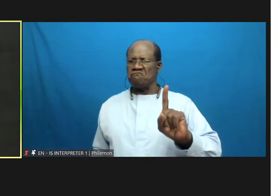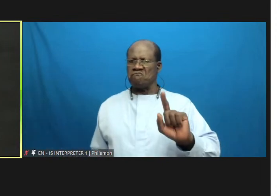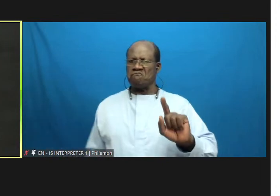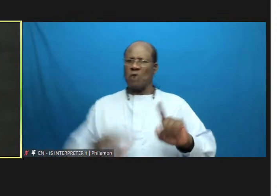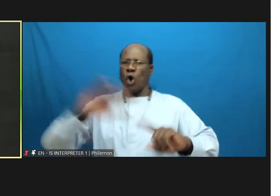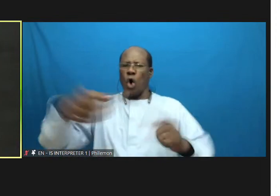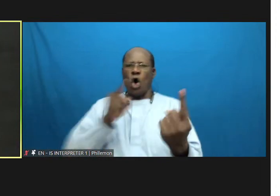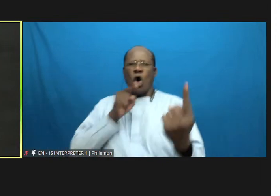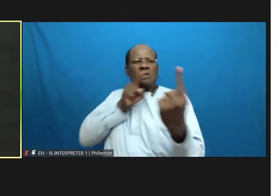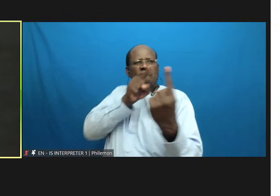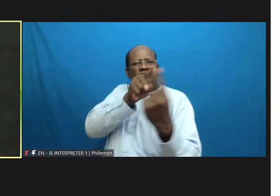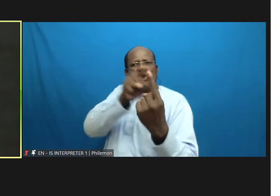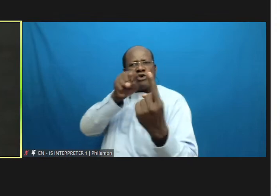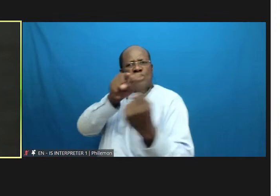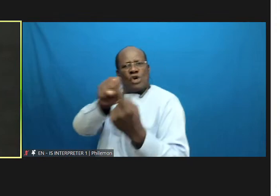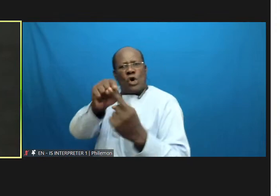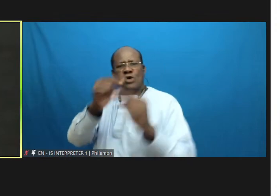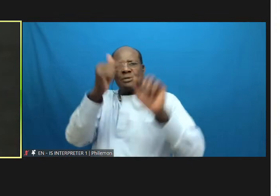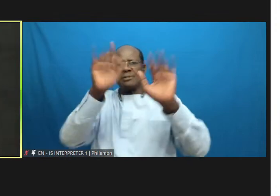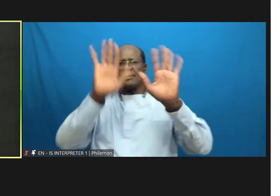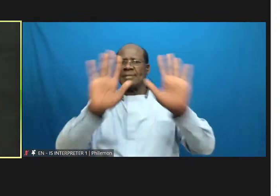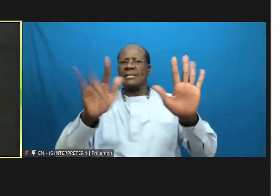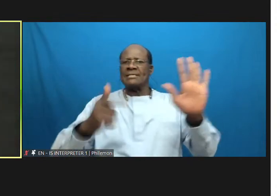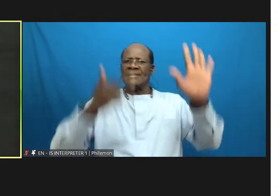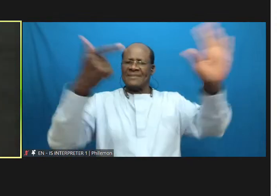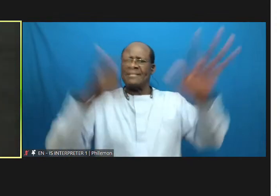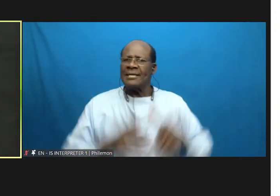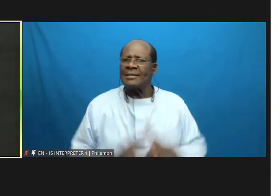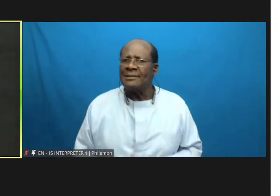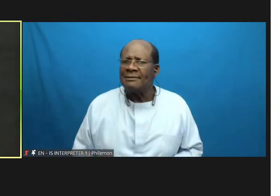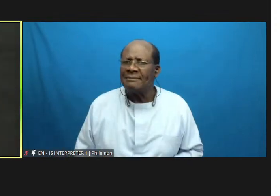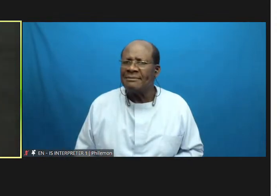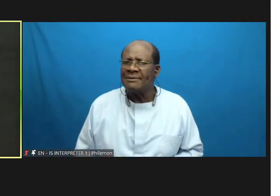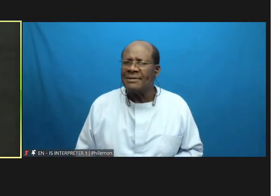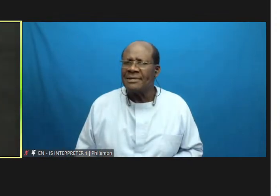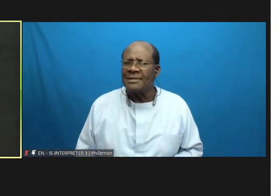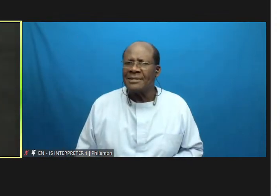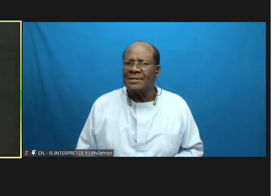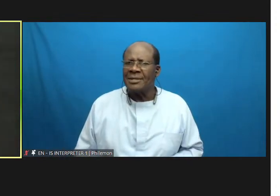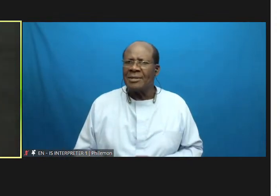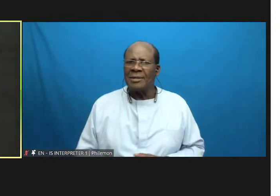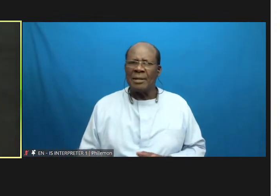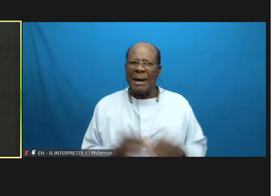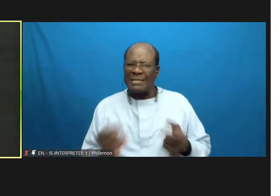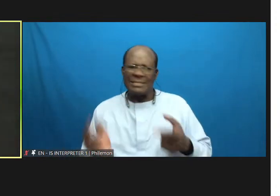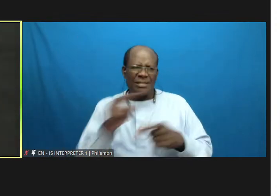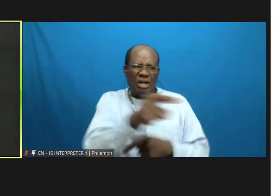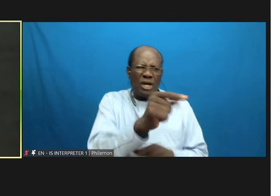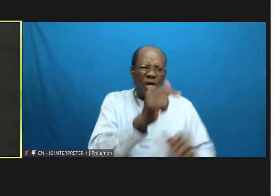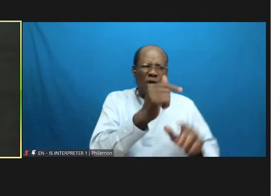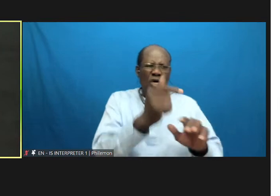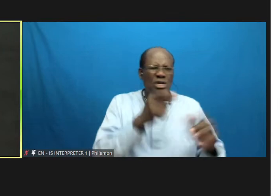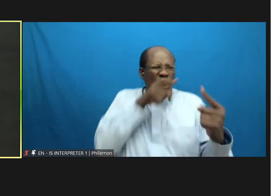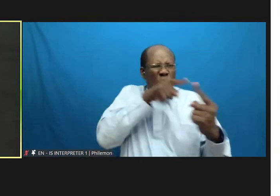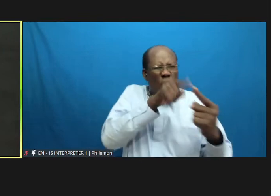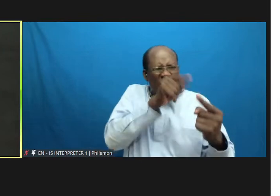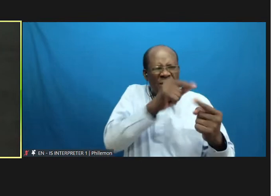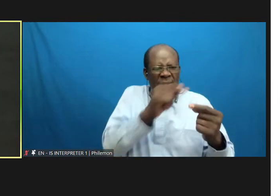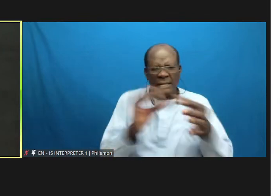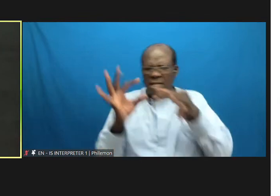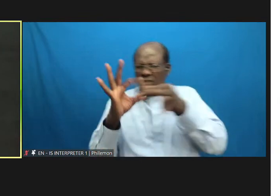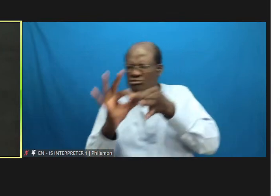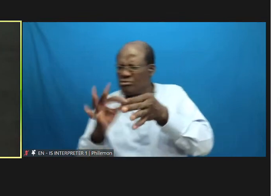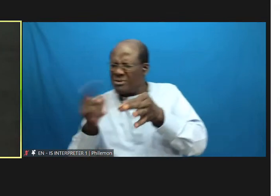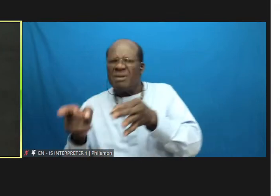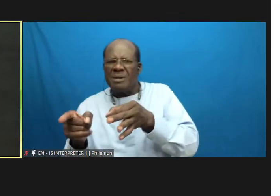on water, how does it relate to the other goals? Is it coming out? When I look at the goal on cities, how